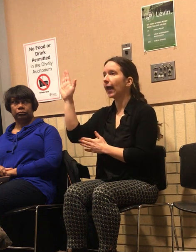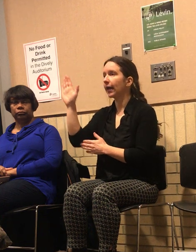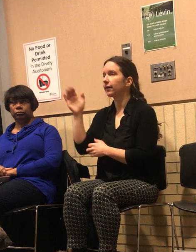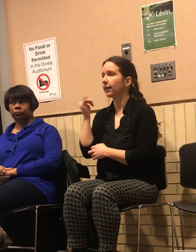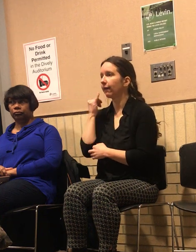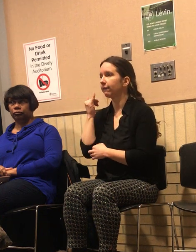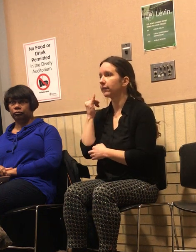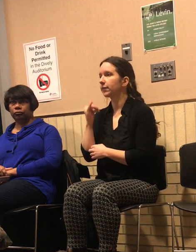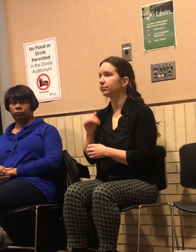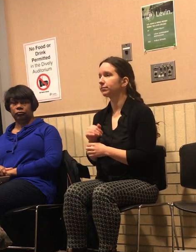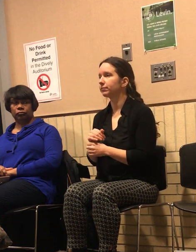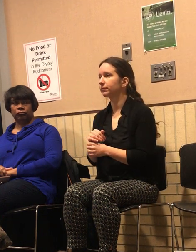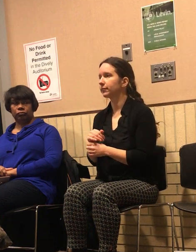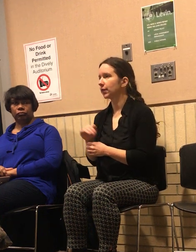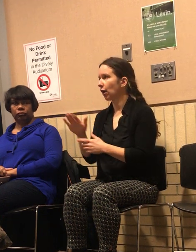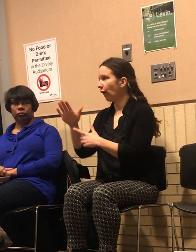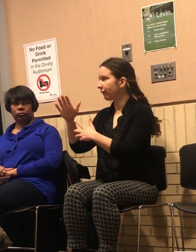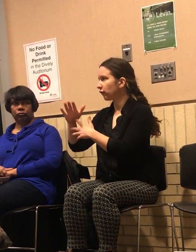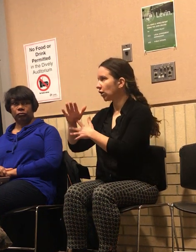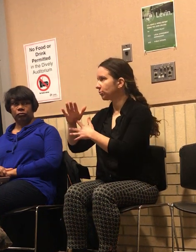are a freshman or a sophomore?